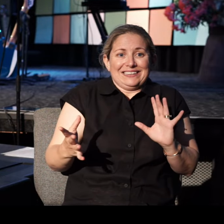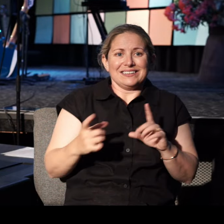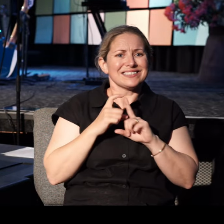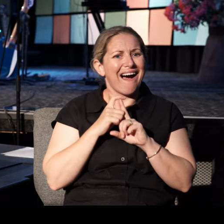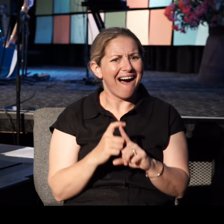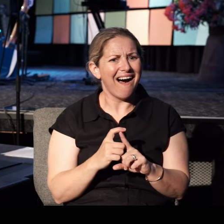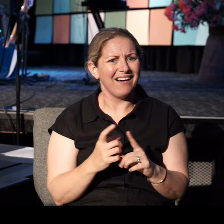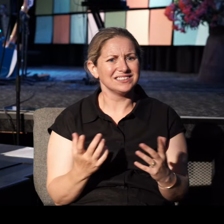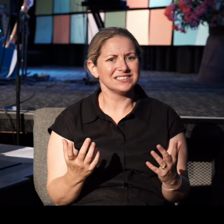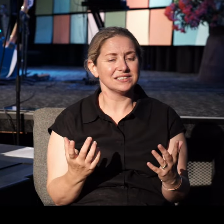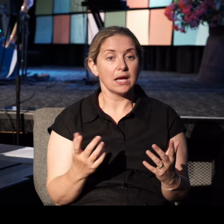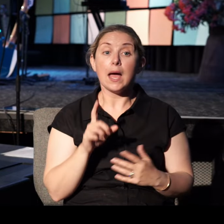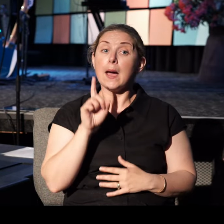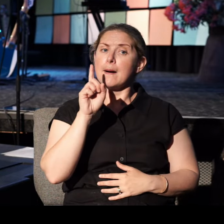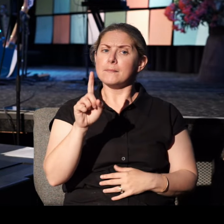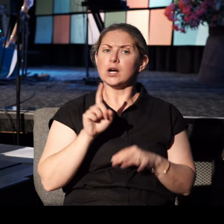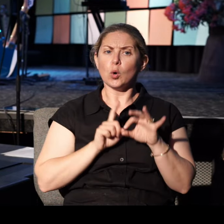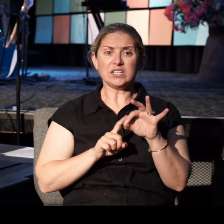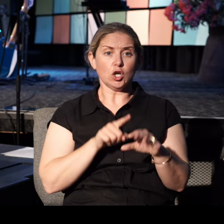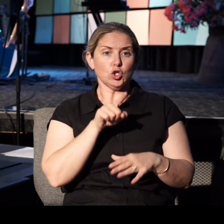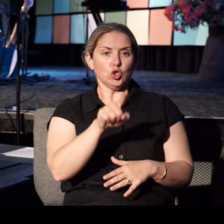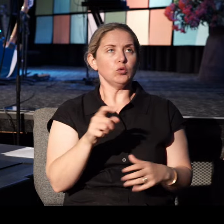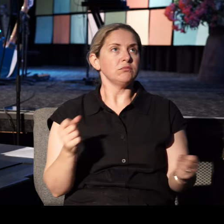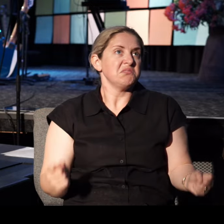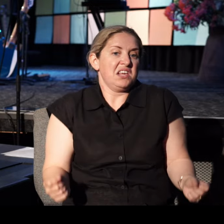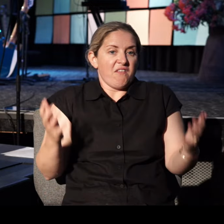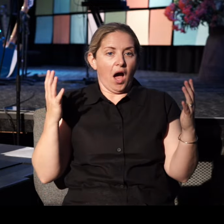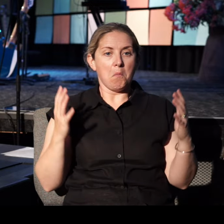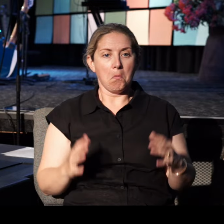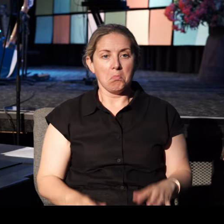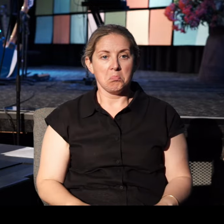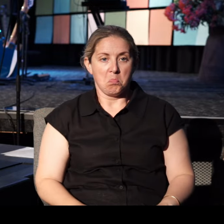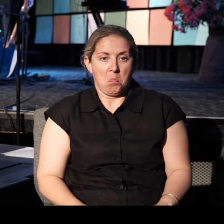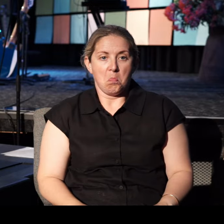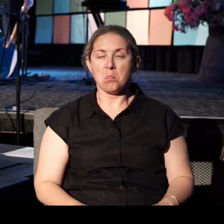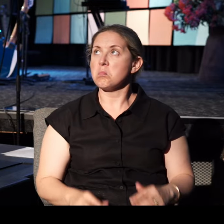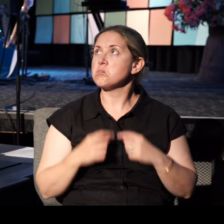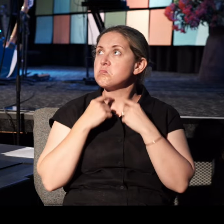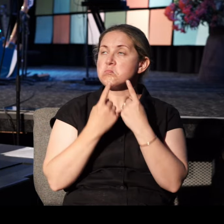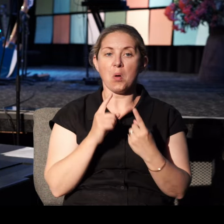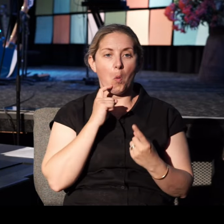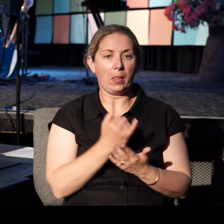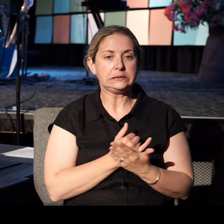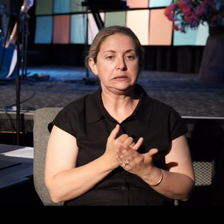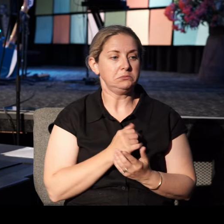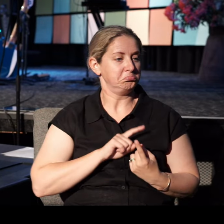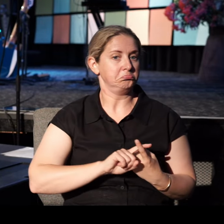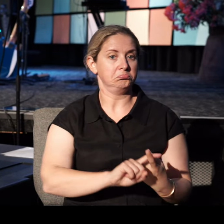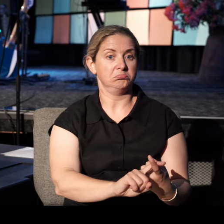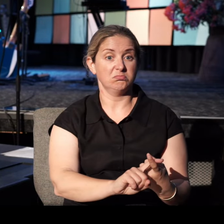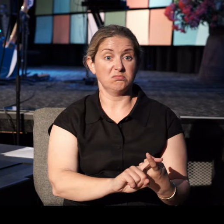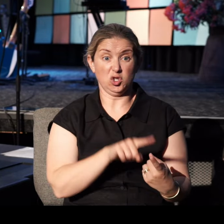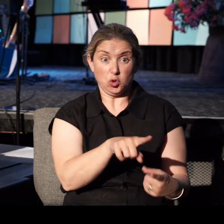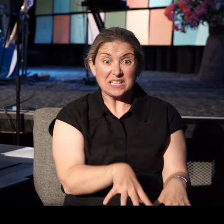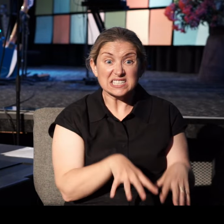rather, have you given in to the addiction? Are you dwelling in it? Have you made peace with